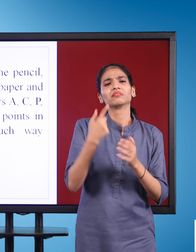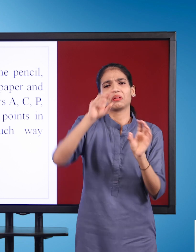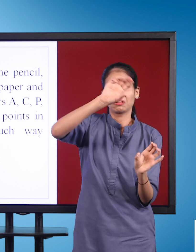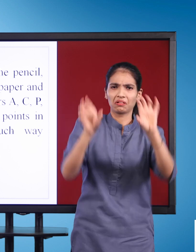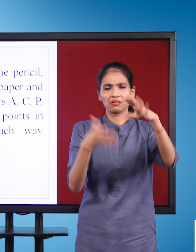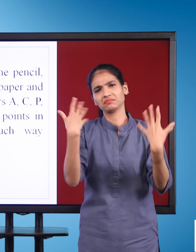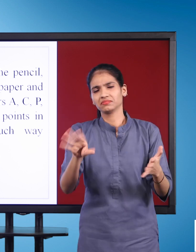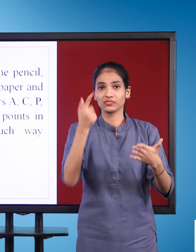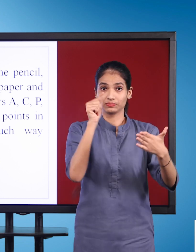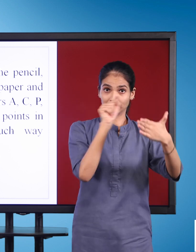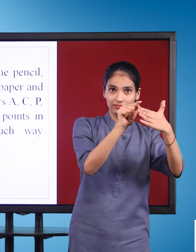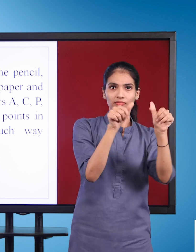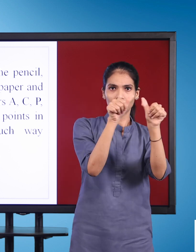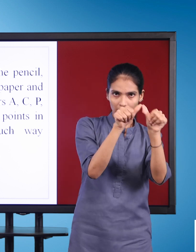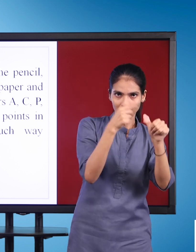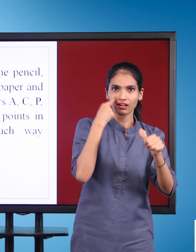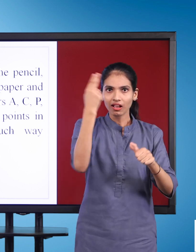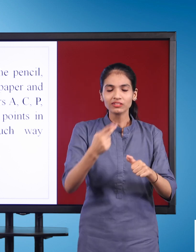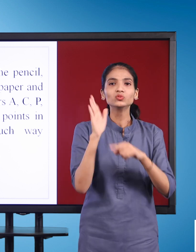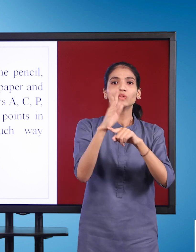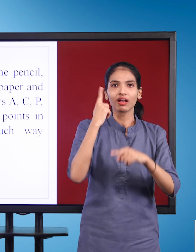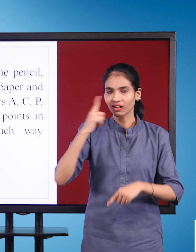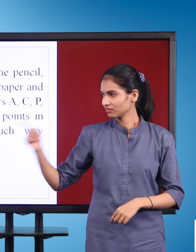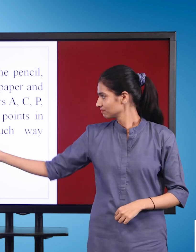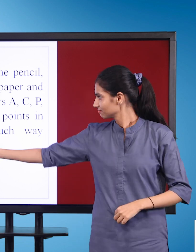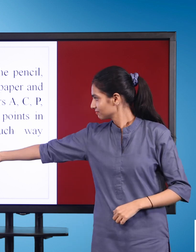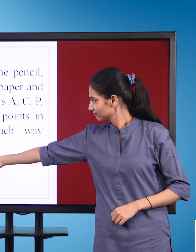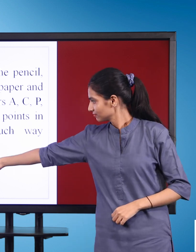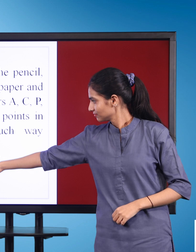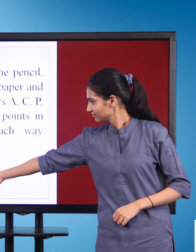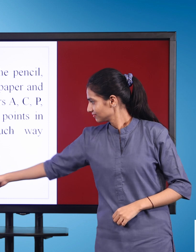Try to name these points in different ways. One such way could be this: